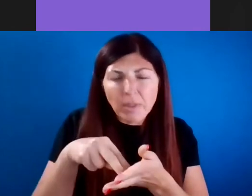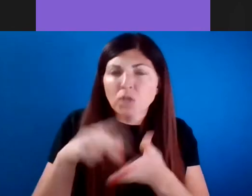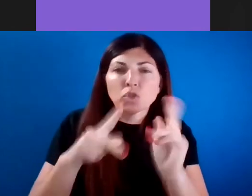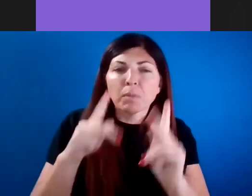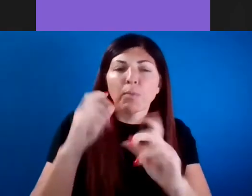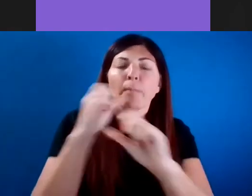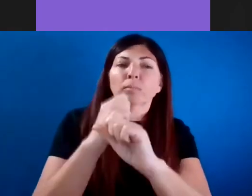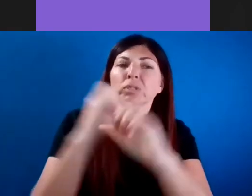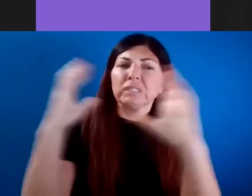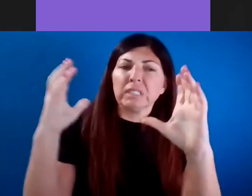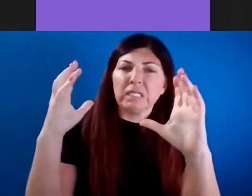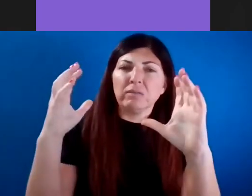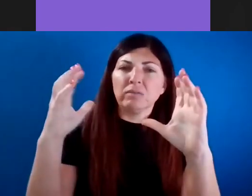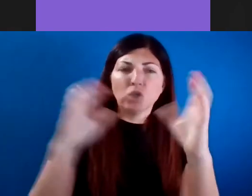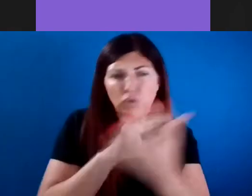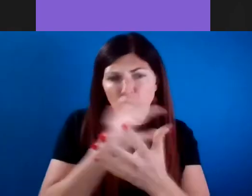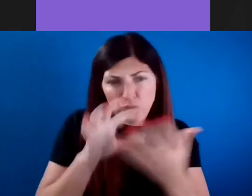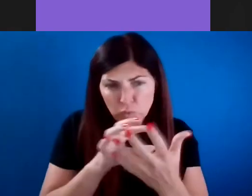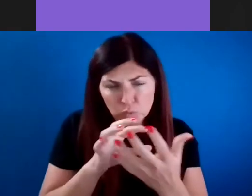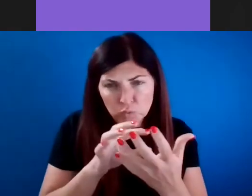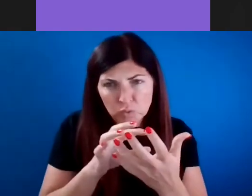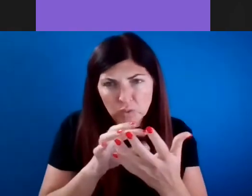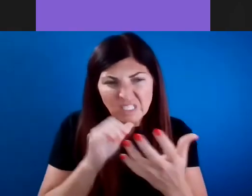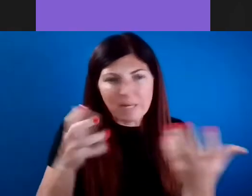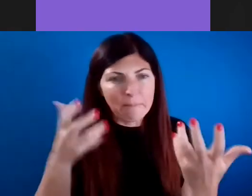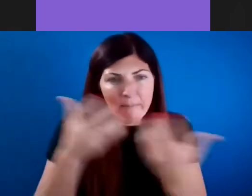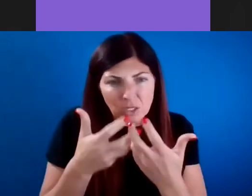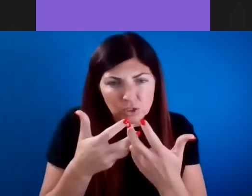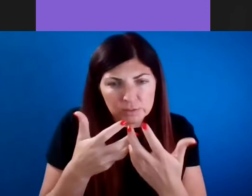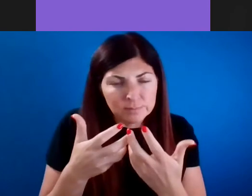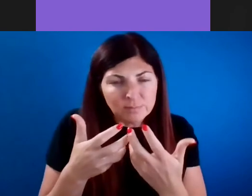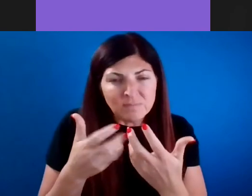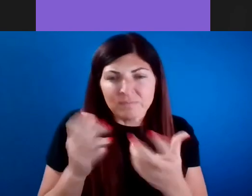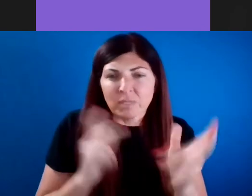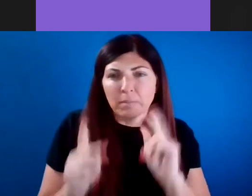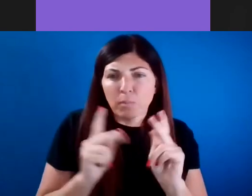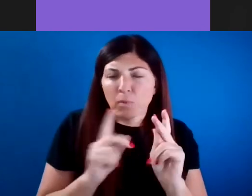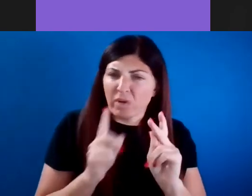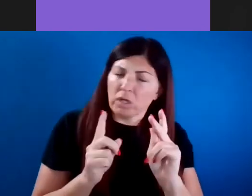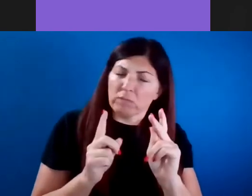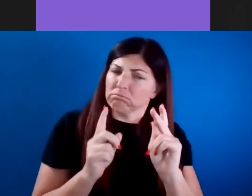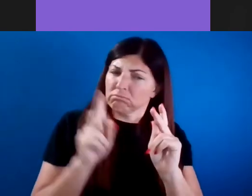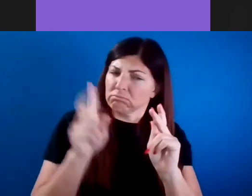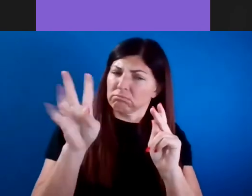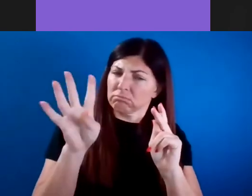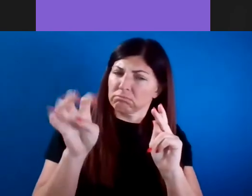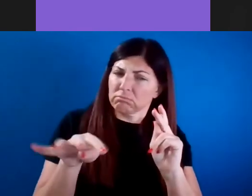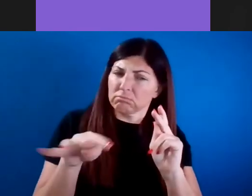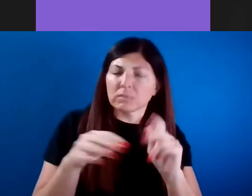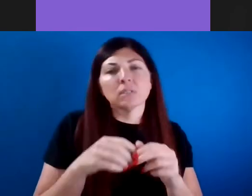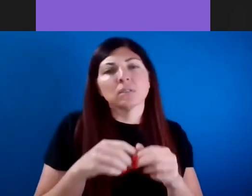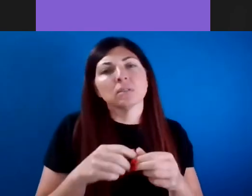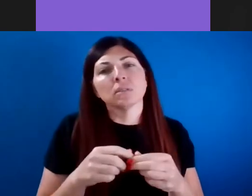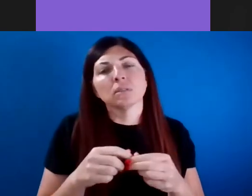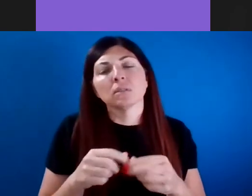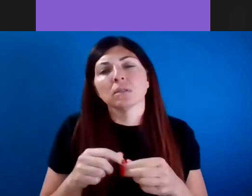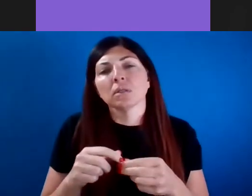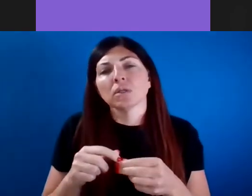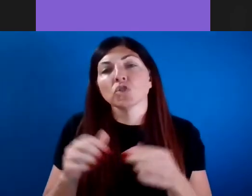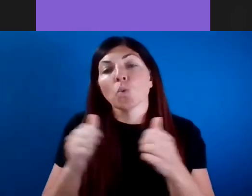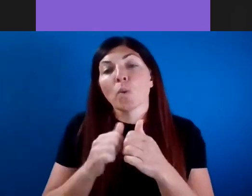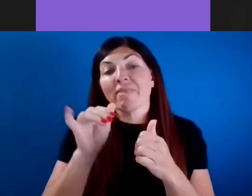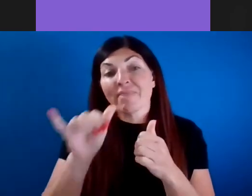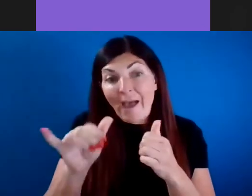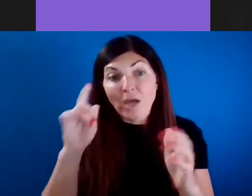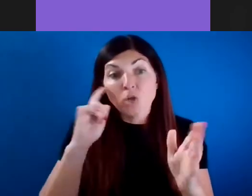that I was and what I was in reality didn't match, and people were pretty confused. So in all of that, in